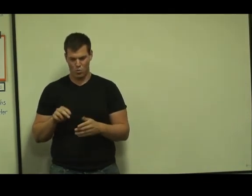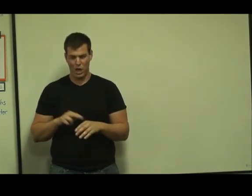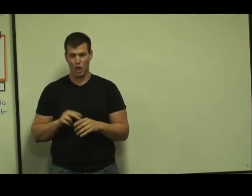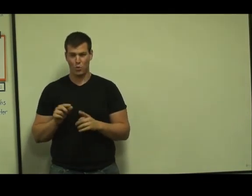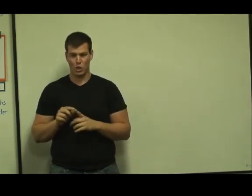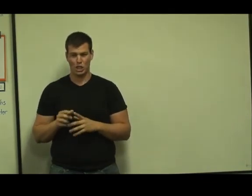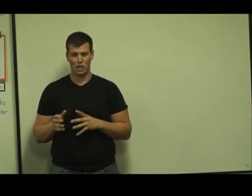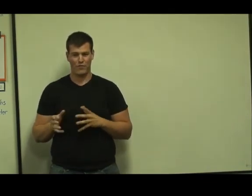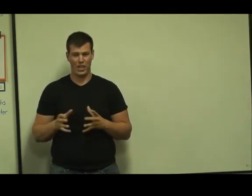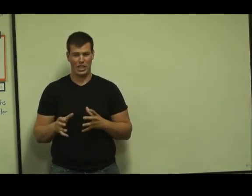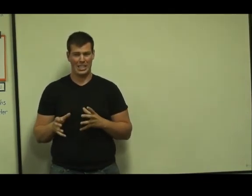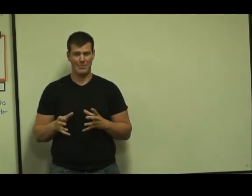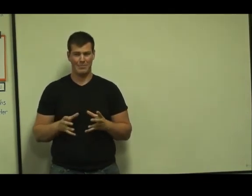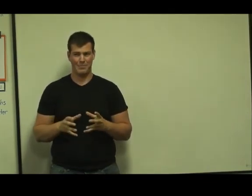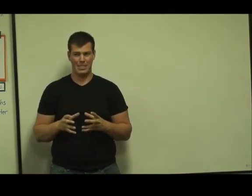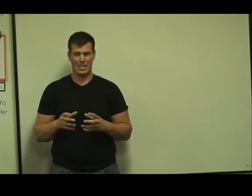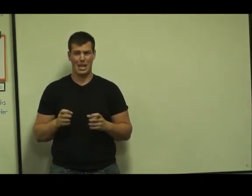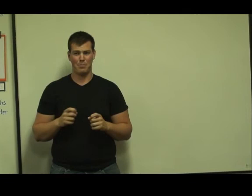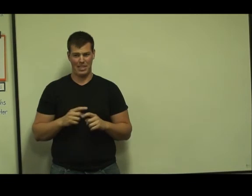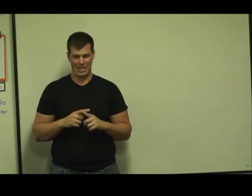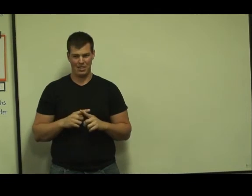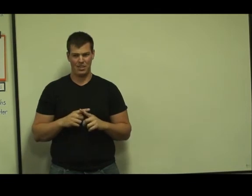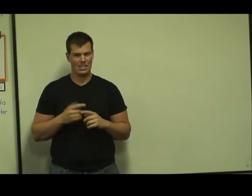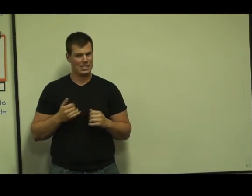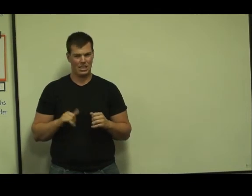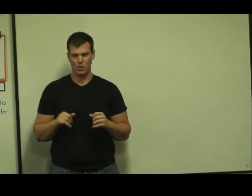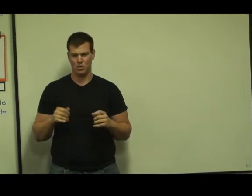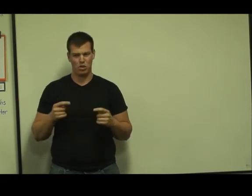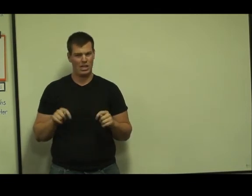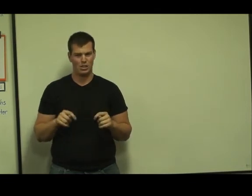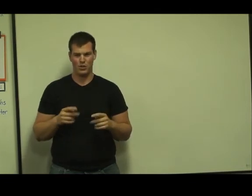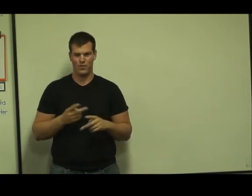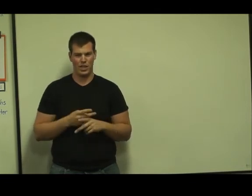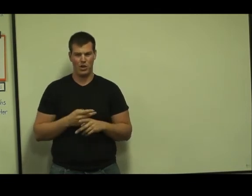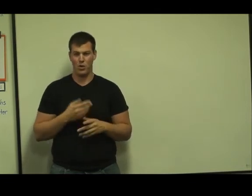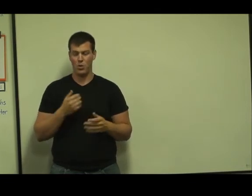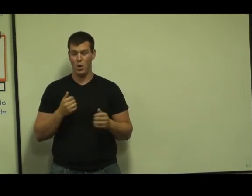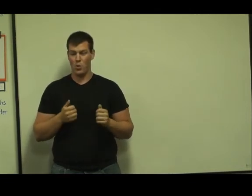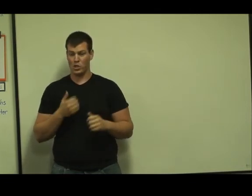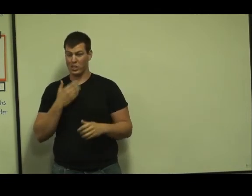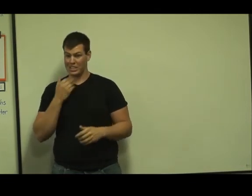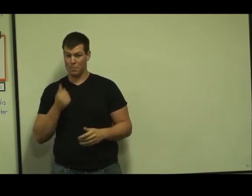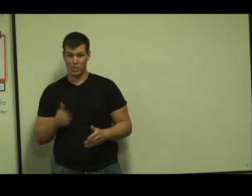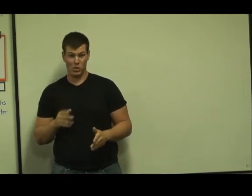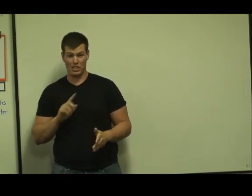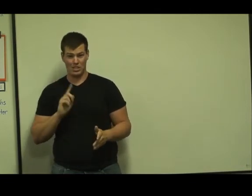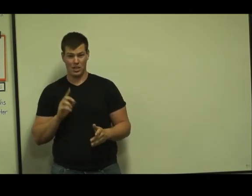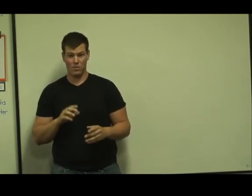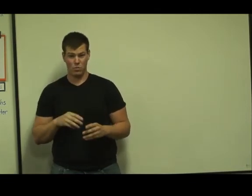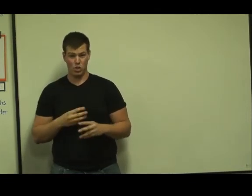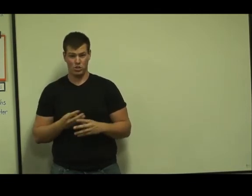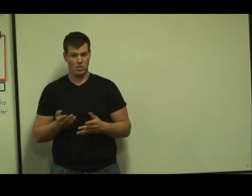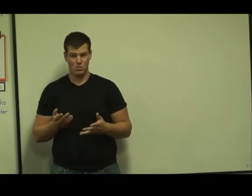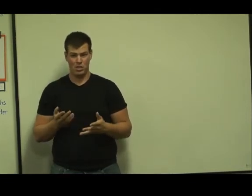work on the word about complicate, but still try to figure out which way is the best way to start work